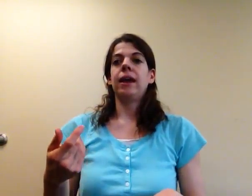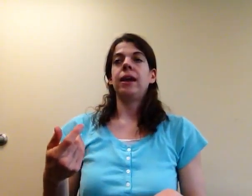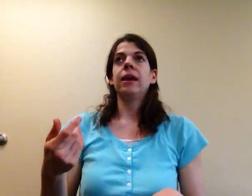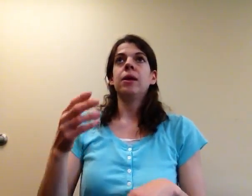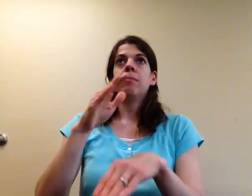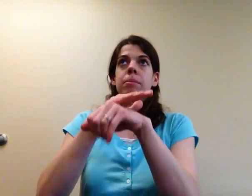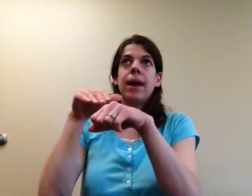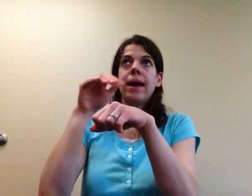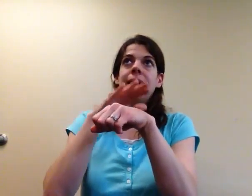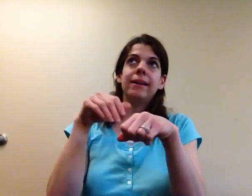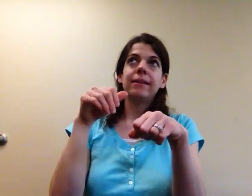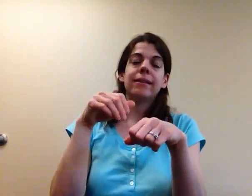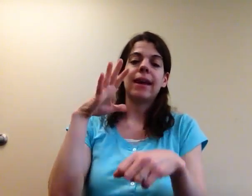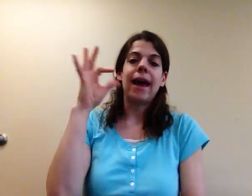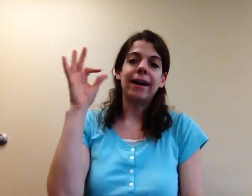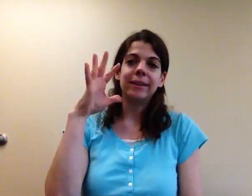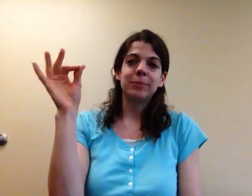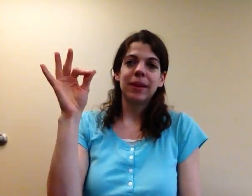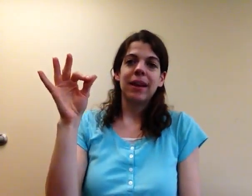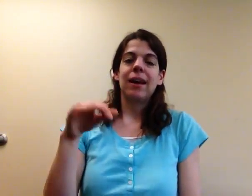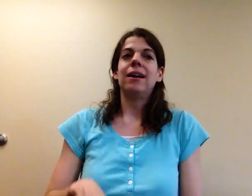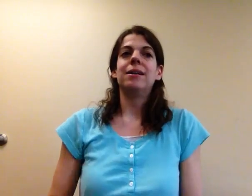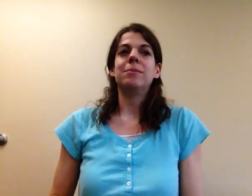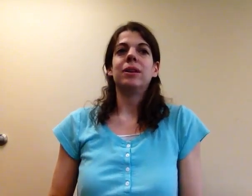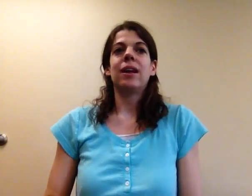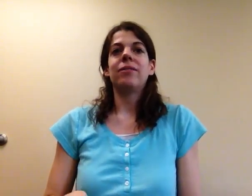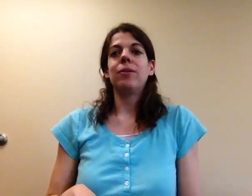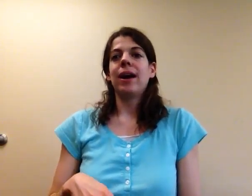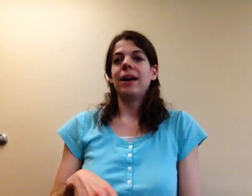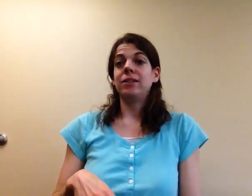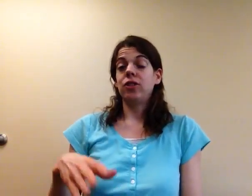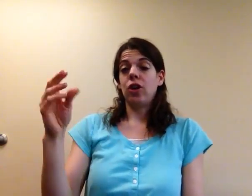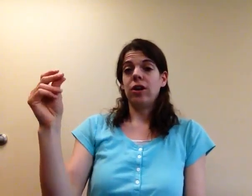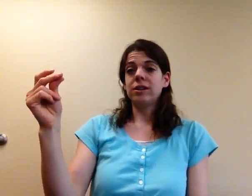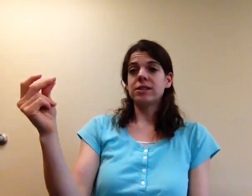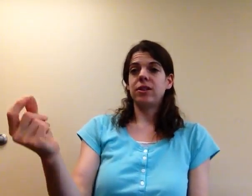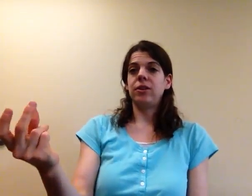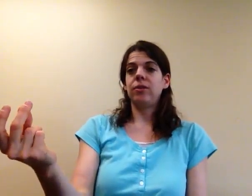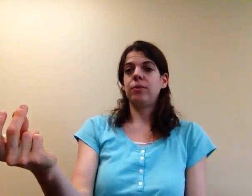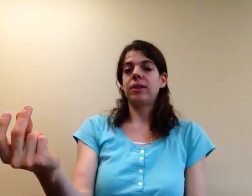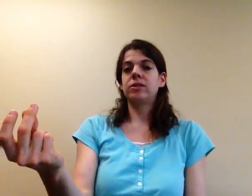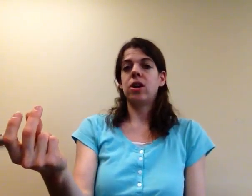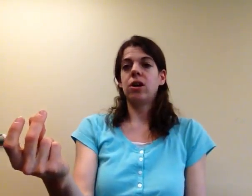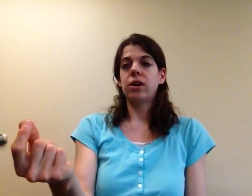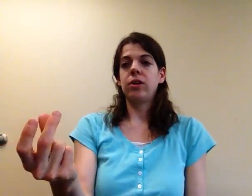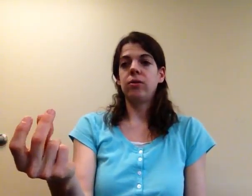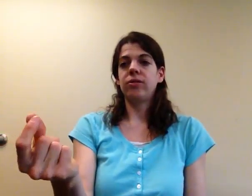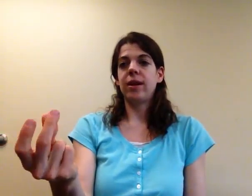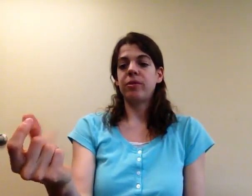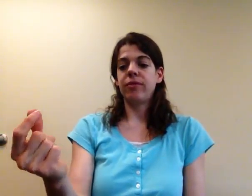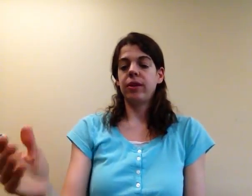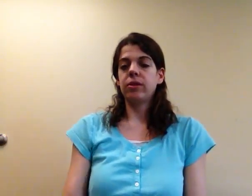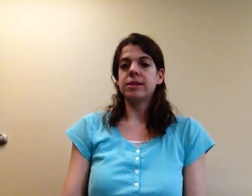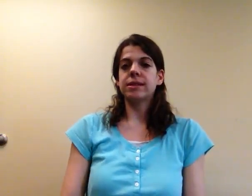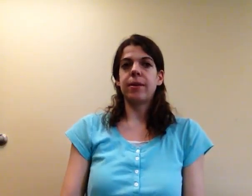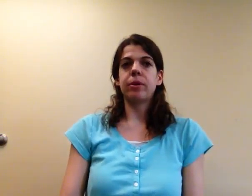a pet cat. A lot of you had dogs, so with a dog, you snap your fingers and slap your